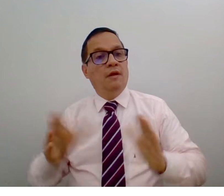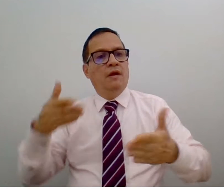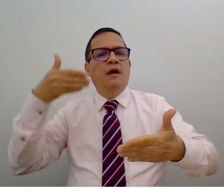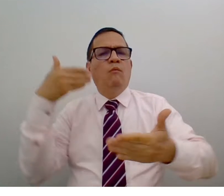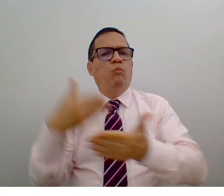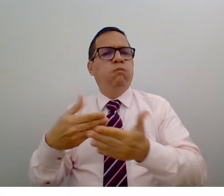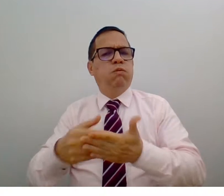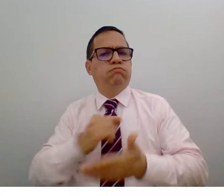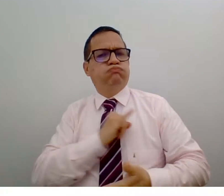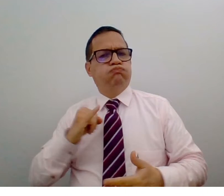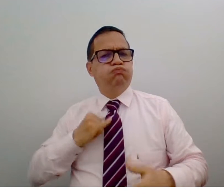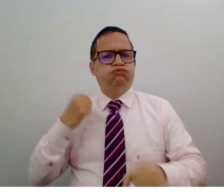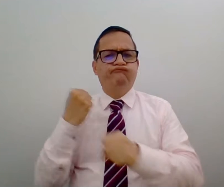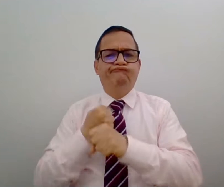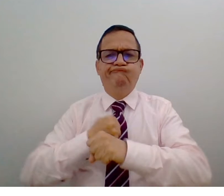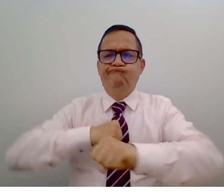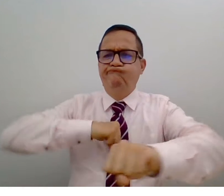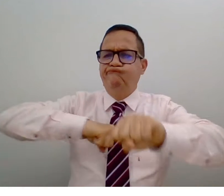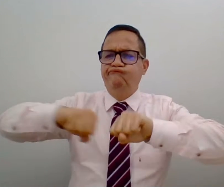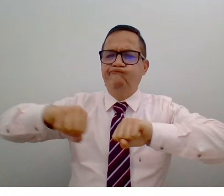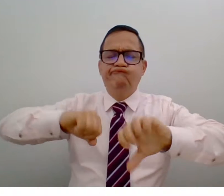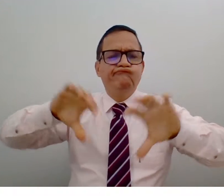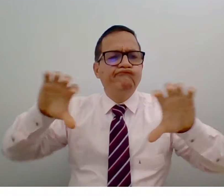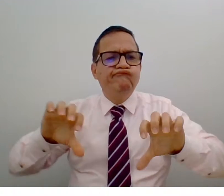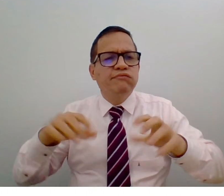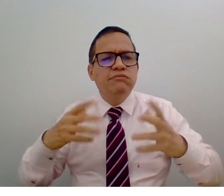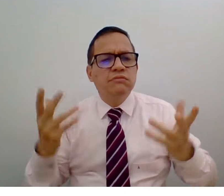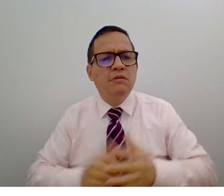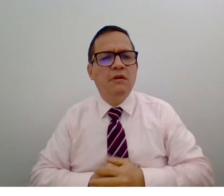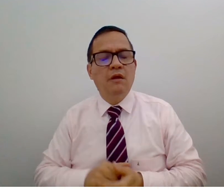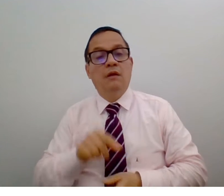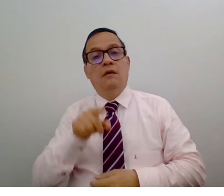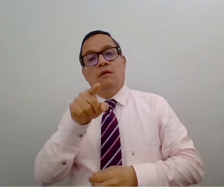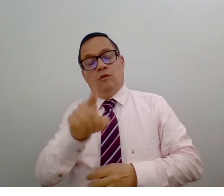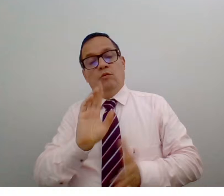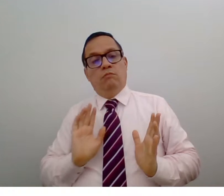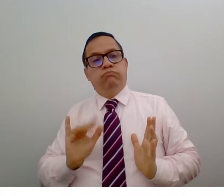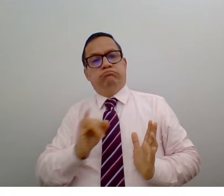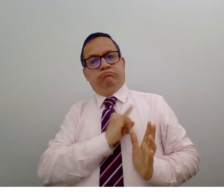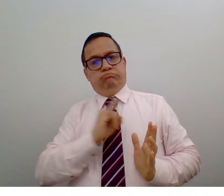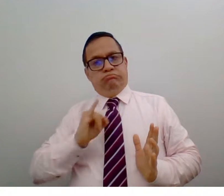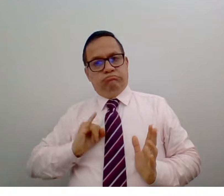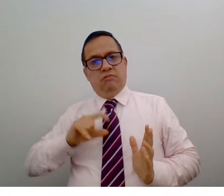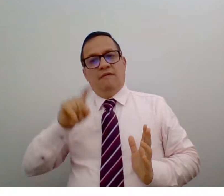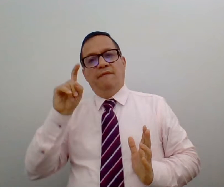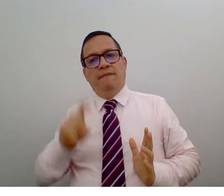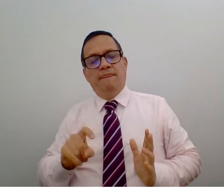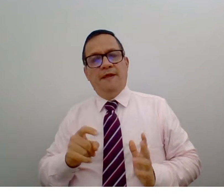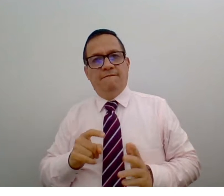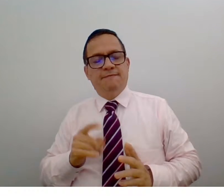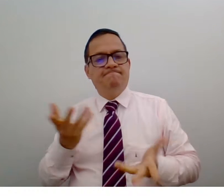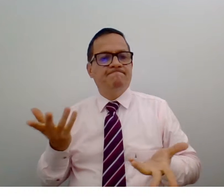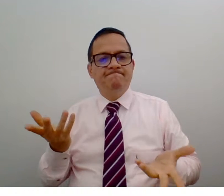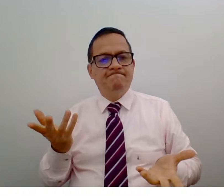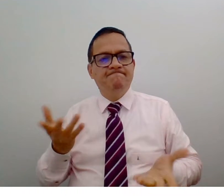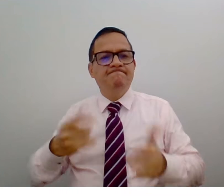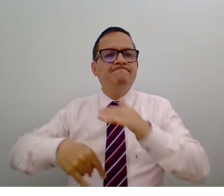Evidences of individual work. The individual evidence to be submitted